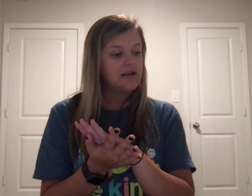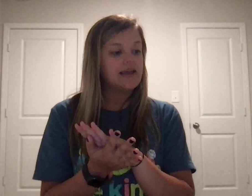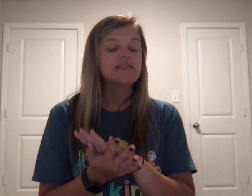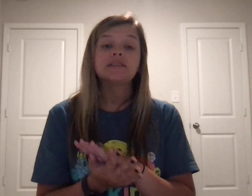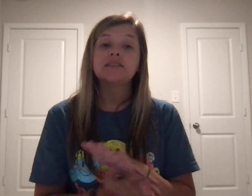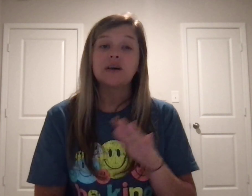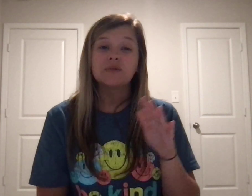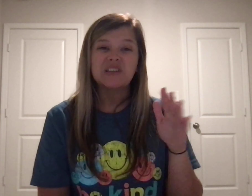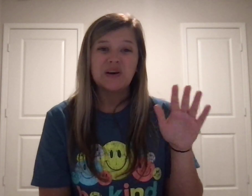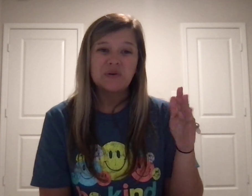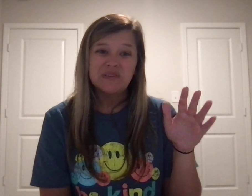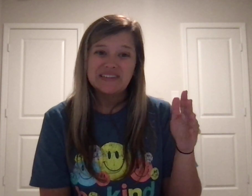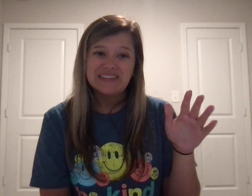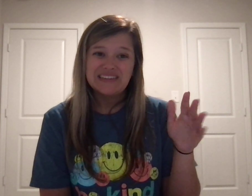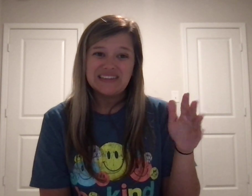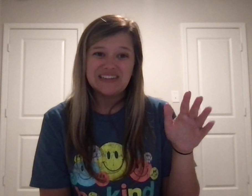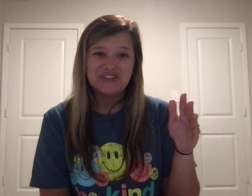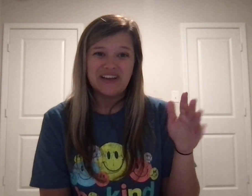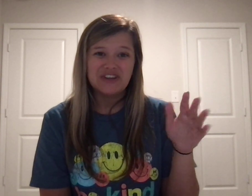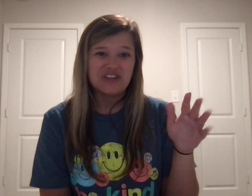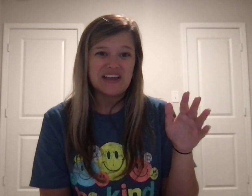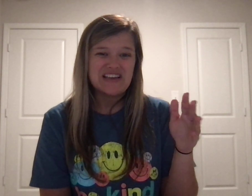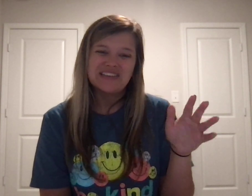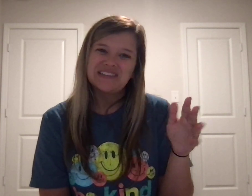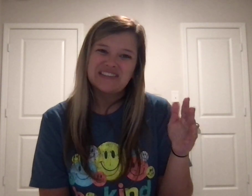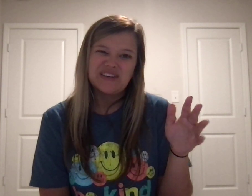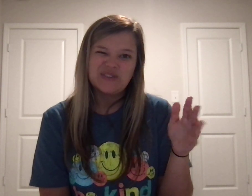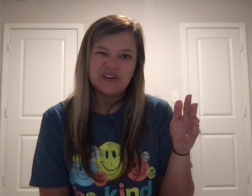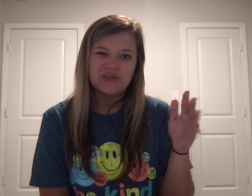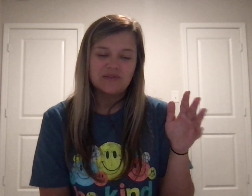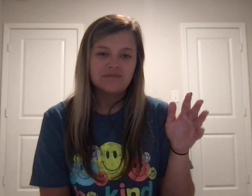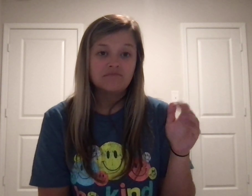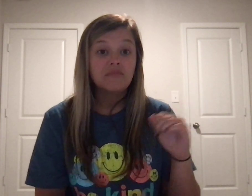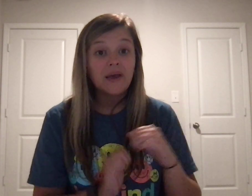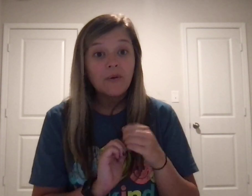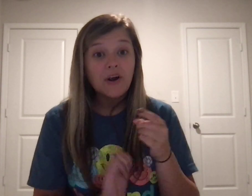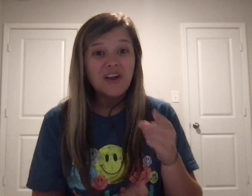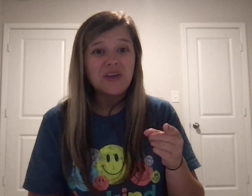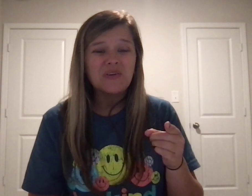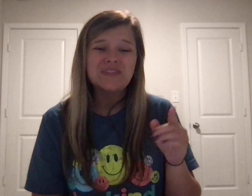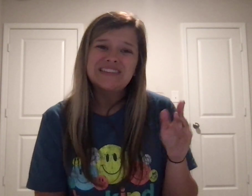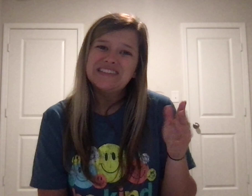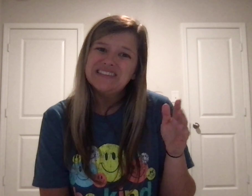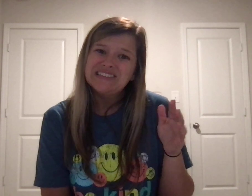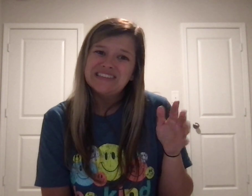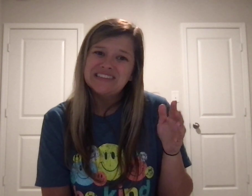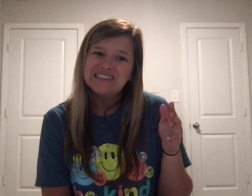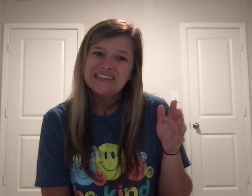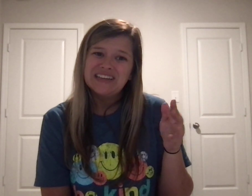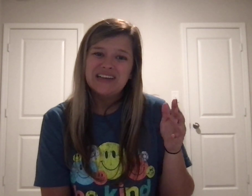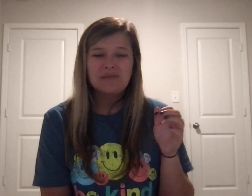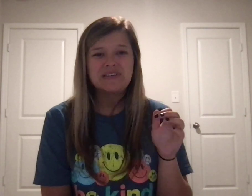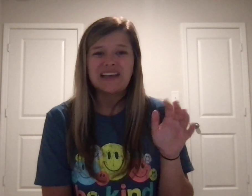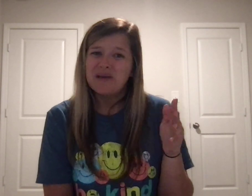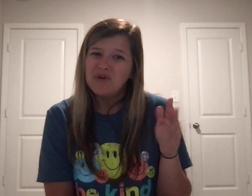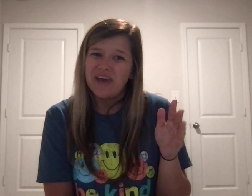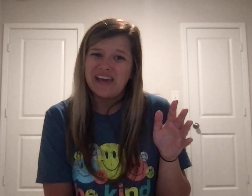Next is so, and it's your hand shaking. So. How are you? It means like, I'm okay. I'm